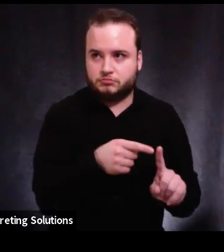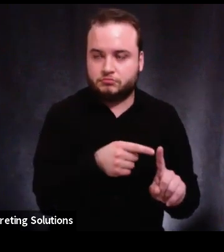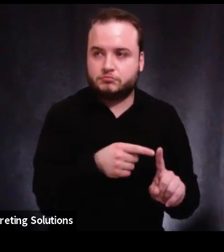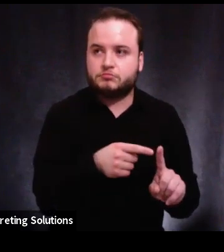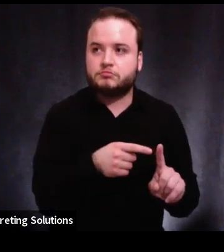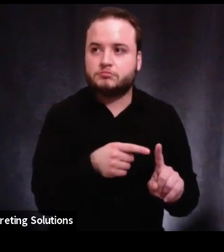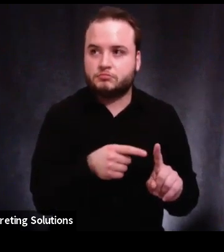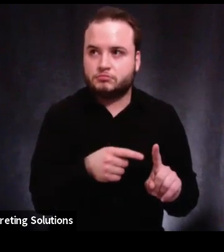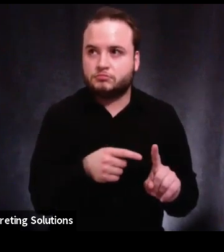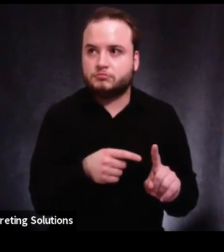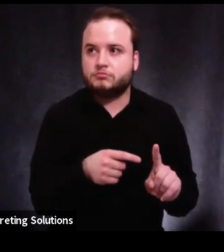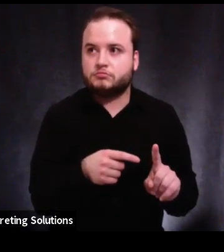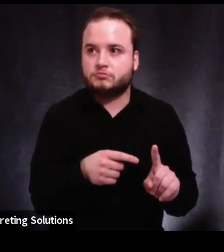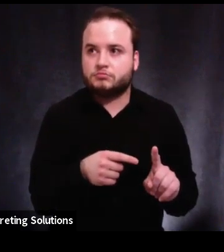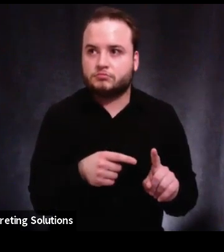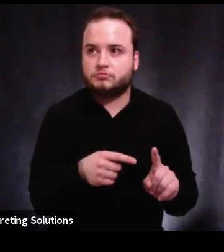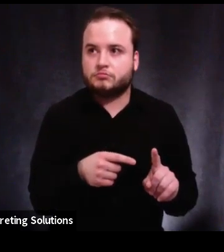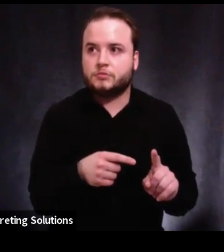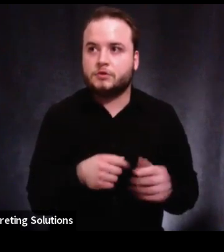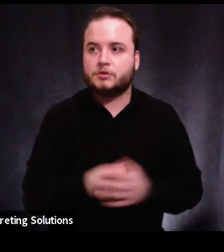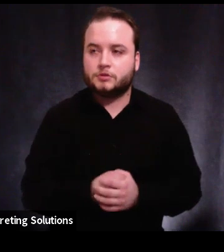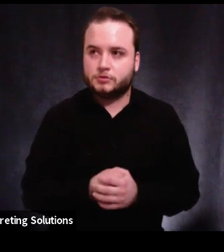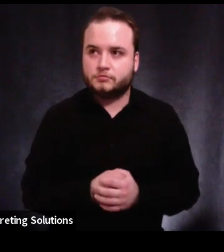With that, we will wrap up today's call. Thank you.